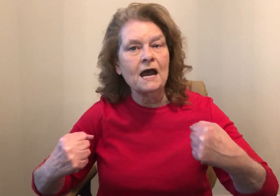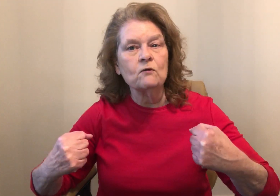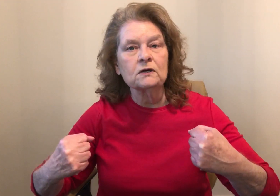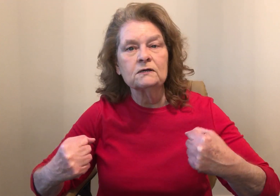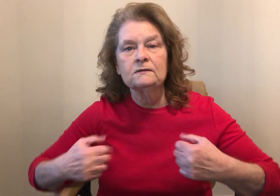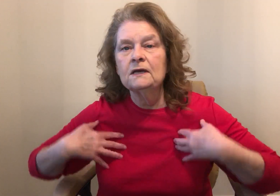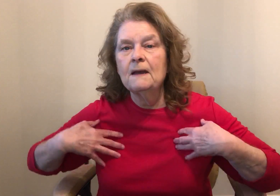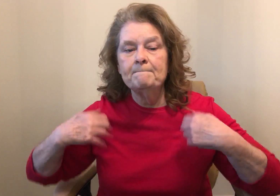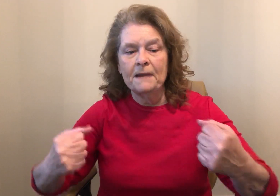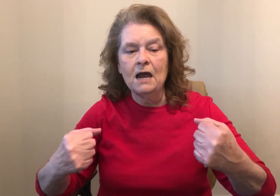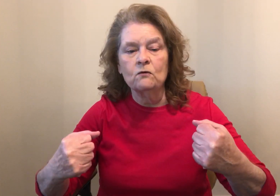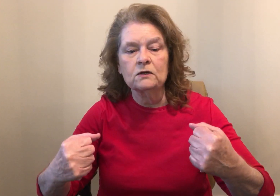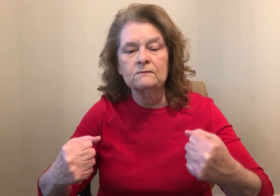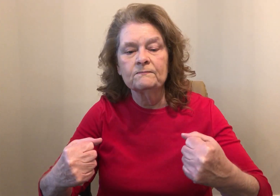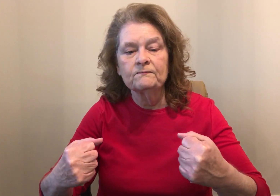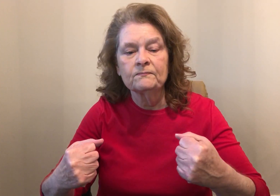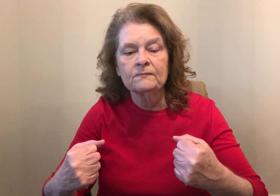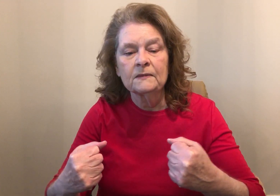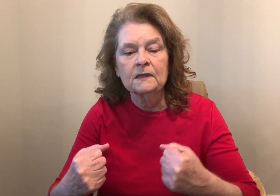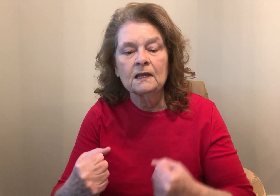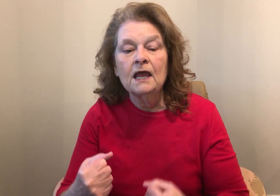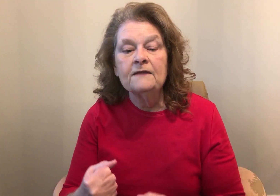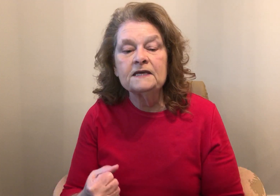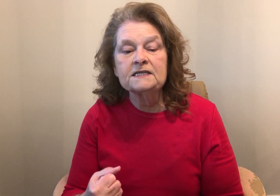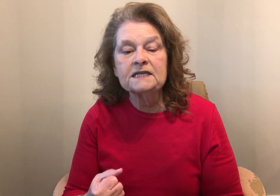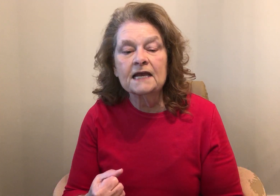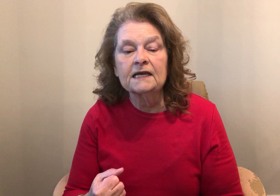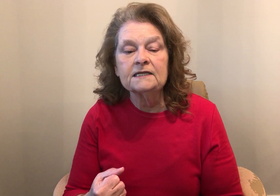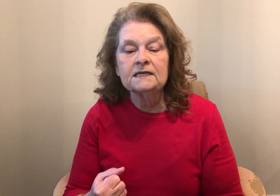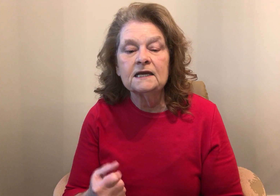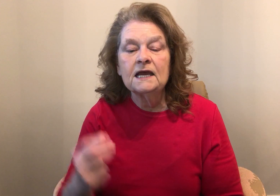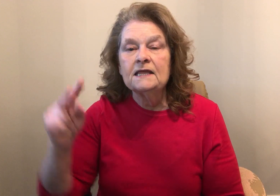power. Power. The second,